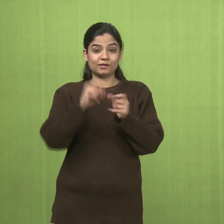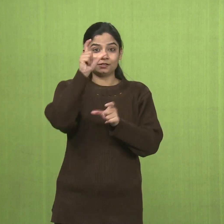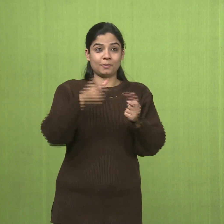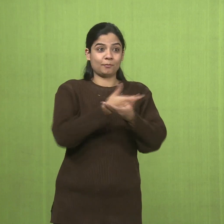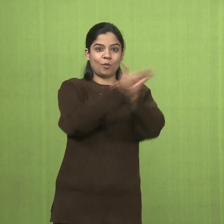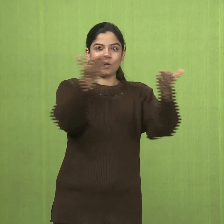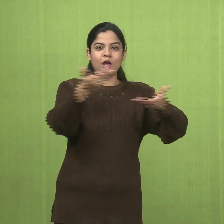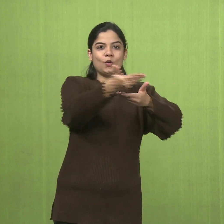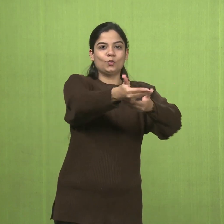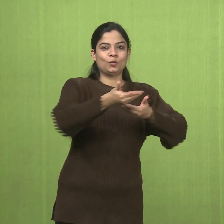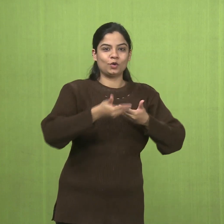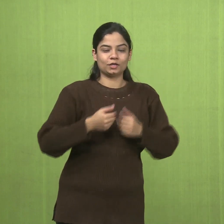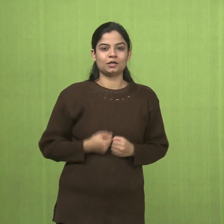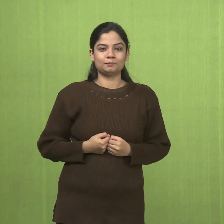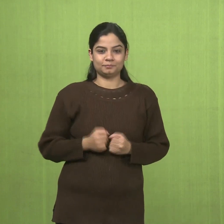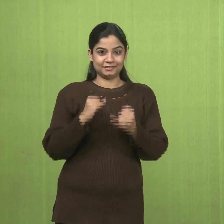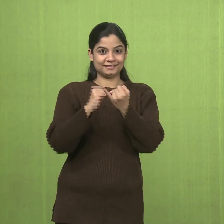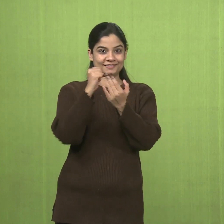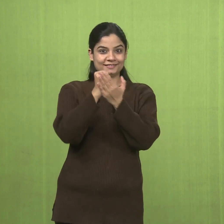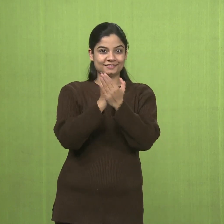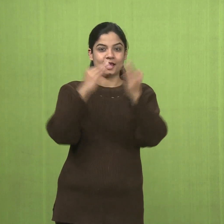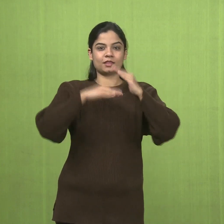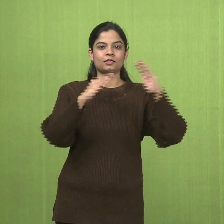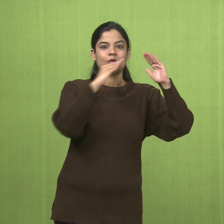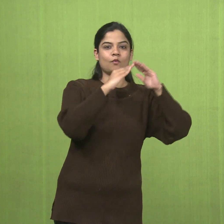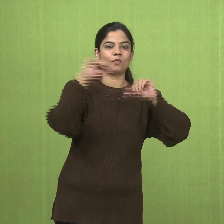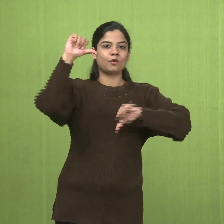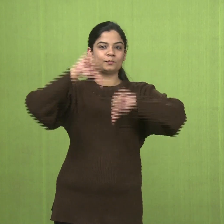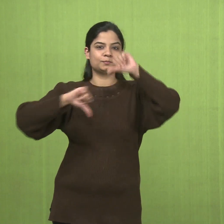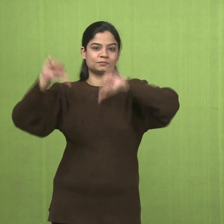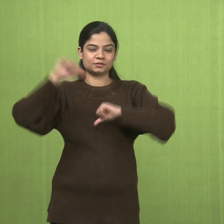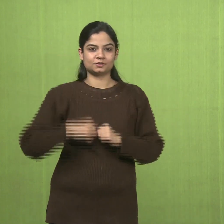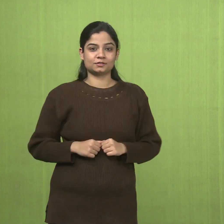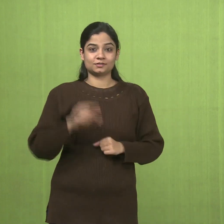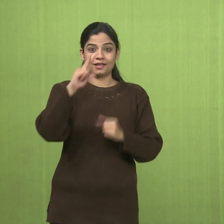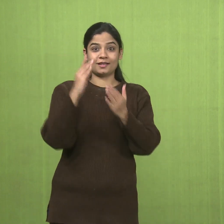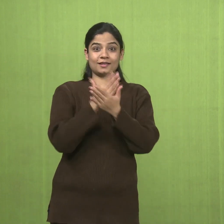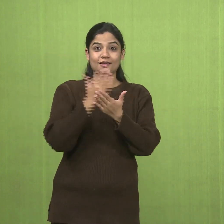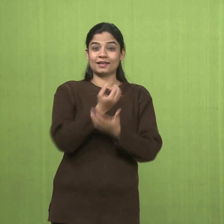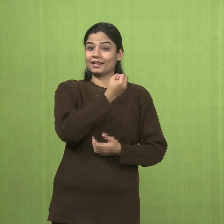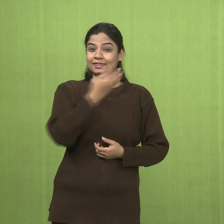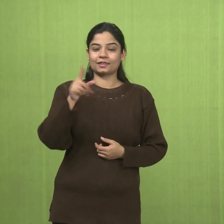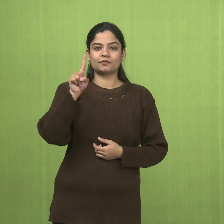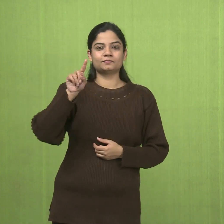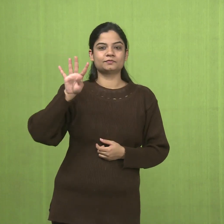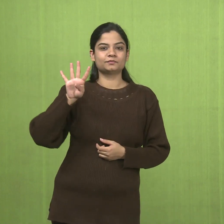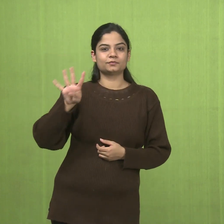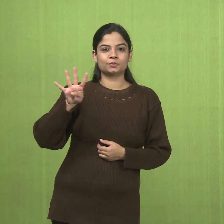Welcome to NIOS, dear learners. The subject is Home Science. Lesson number